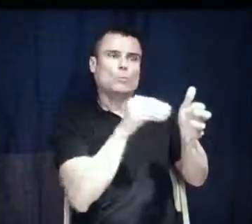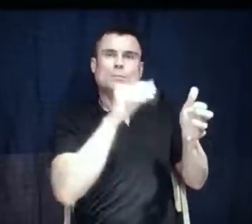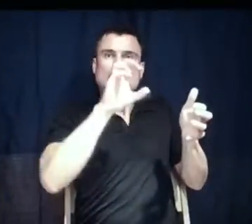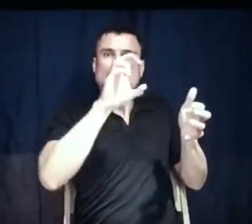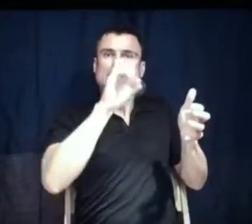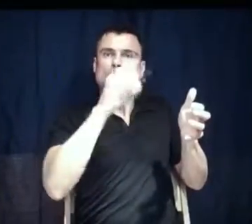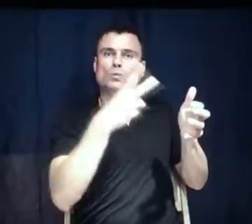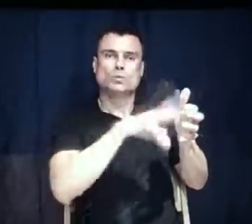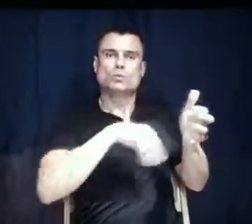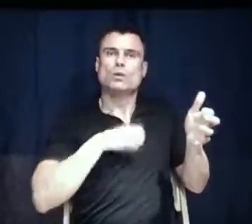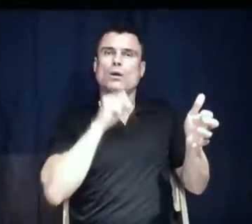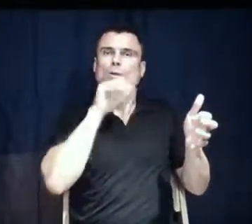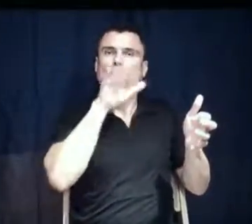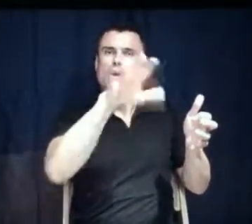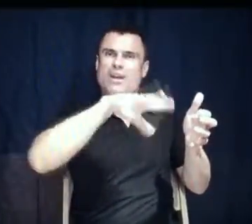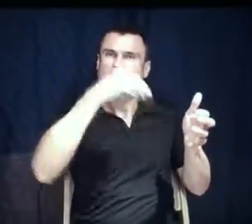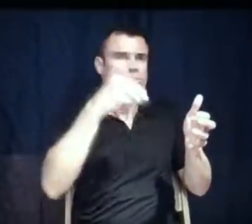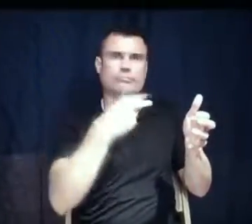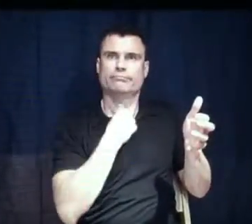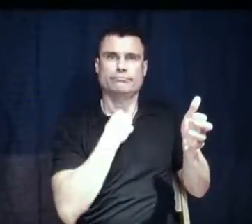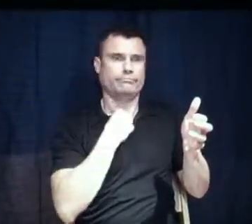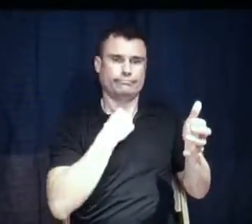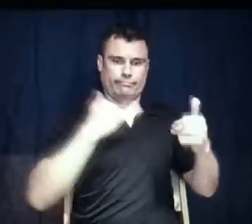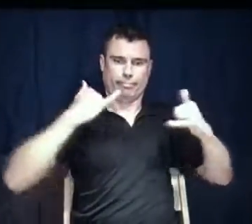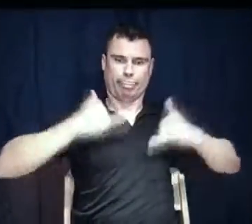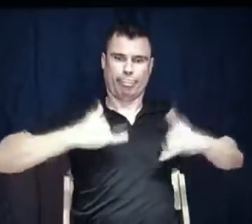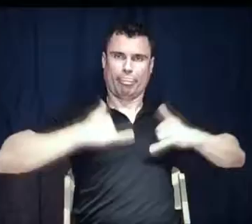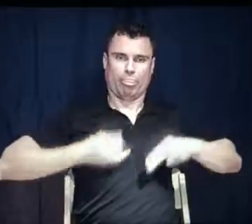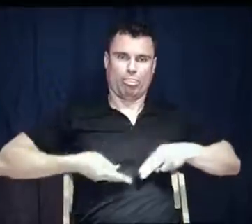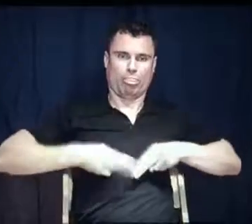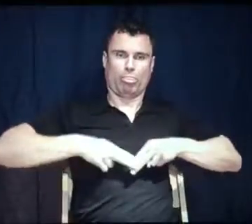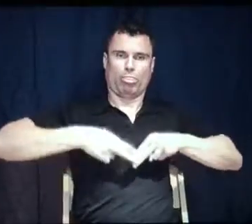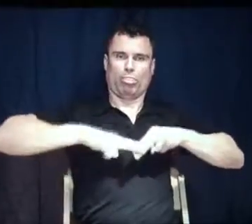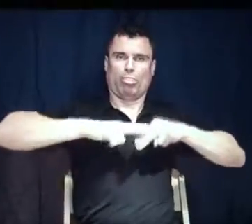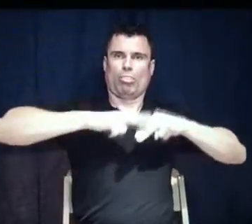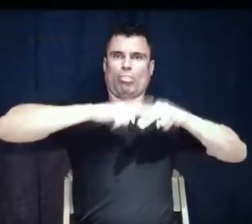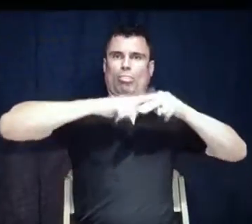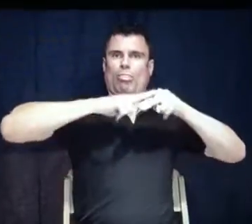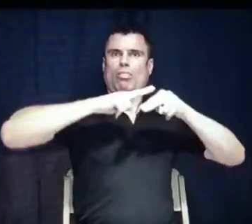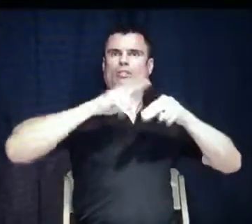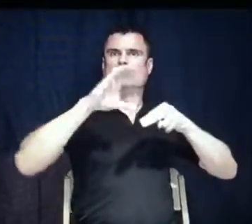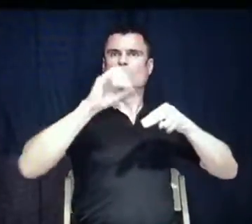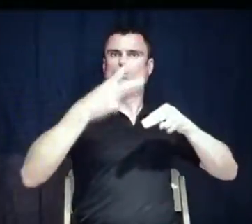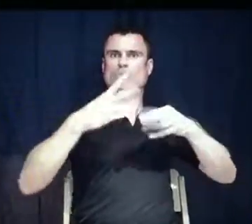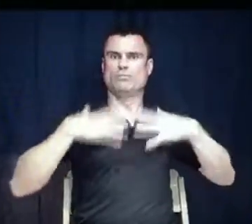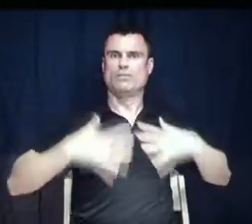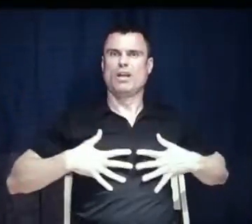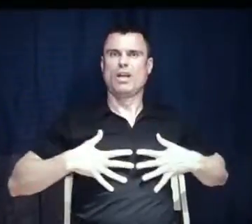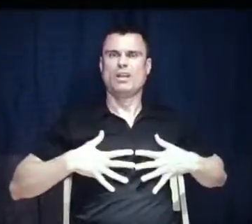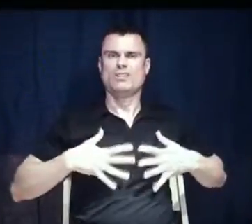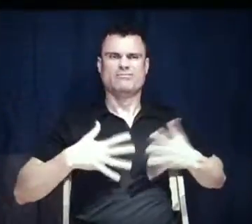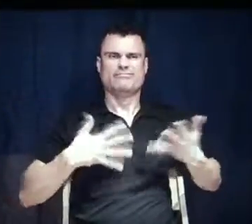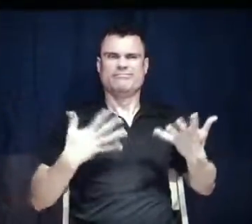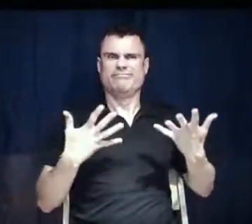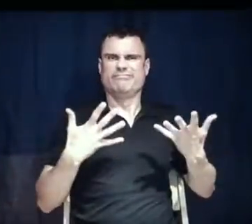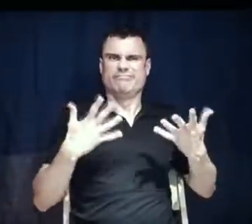the CO2 and O2 from exchanging. And so the problem is that you have a buildup of CO2 in your